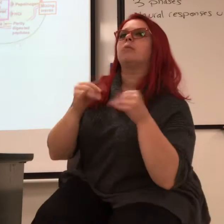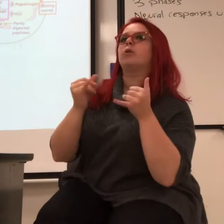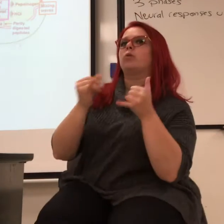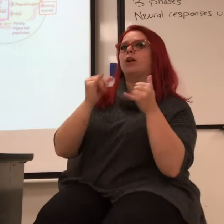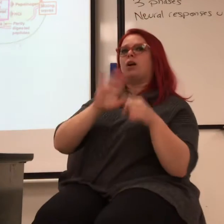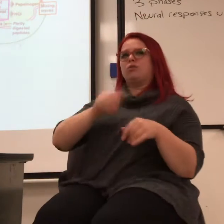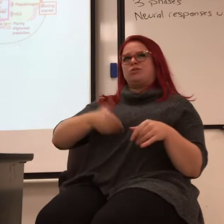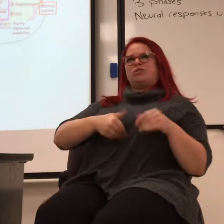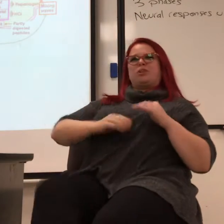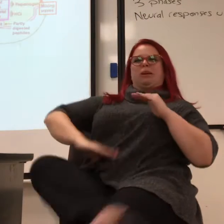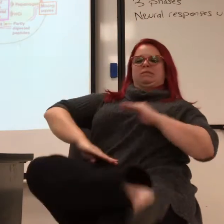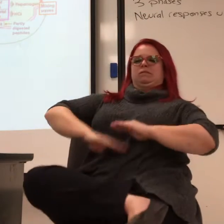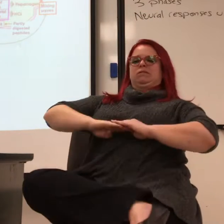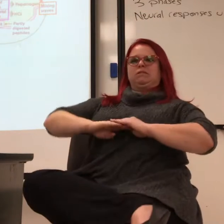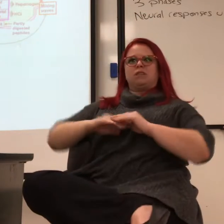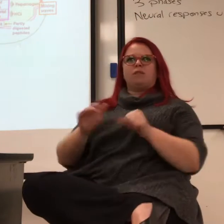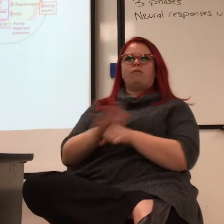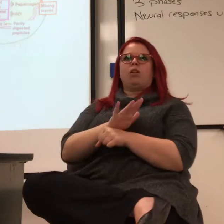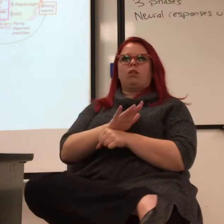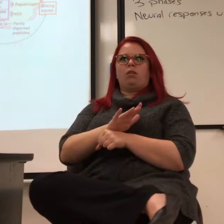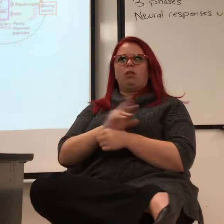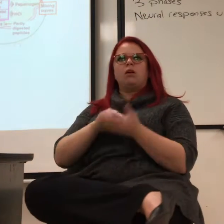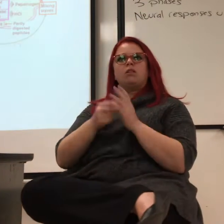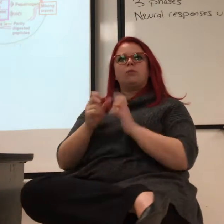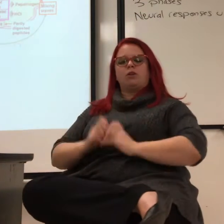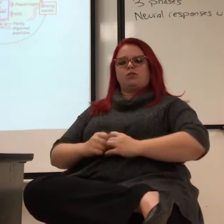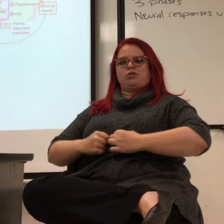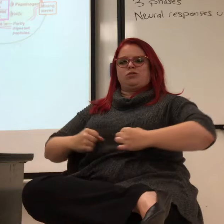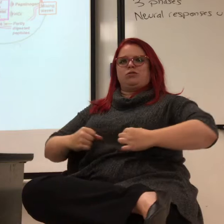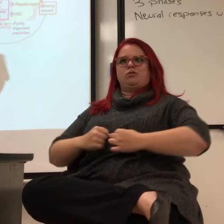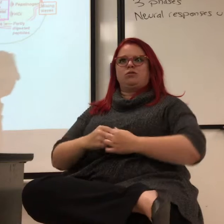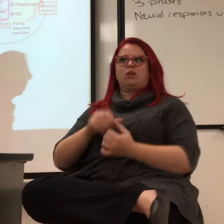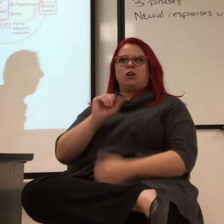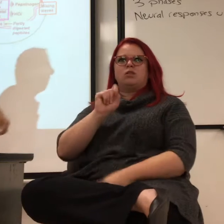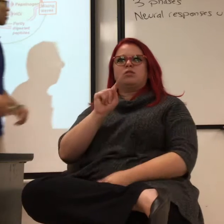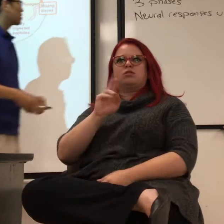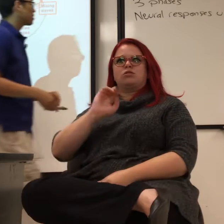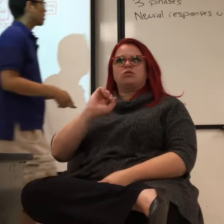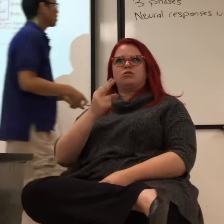full, so there's a stretch reflex.